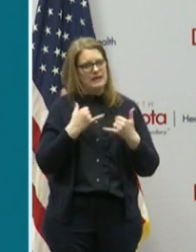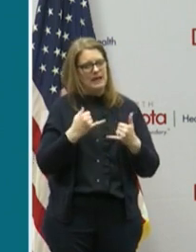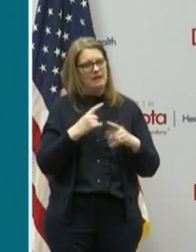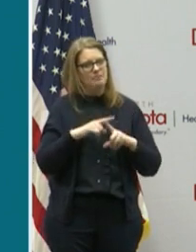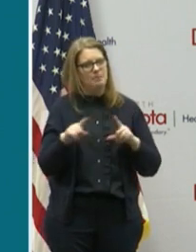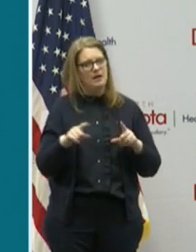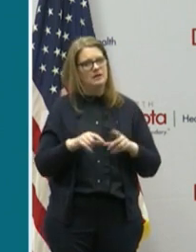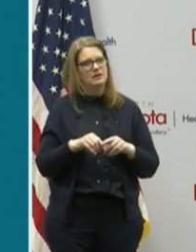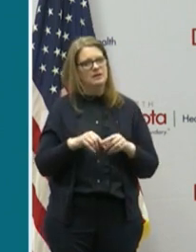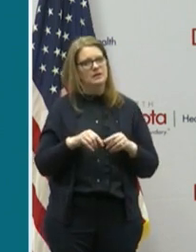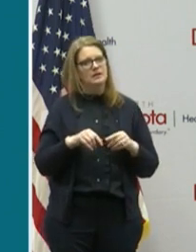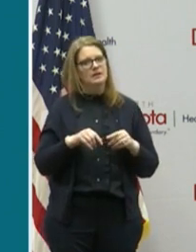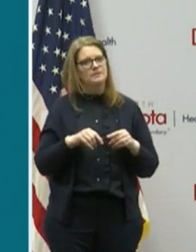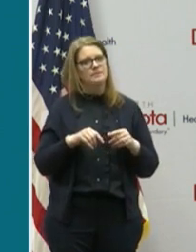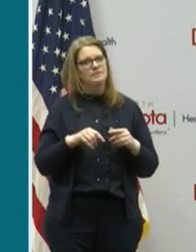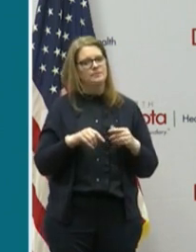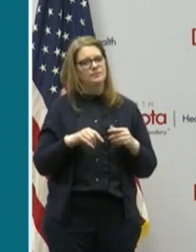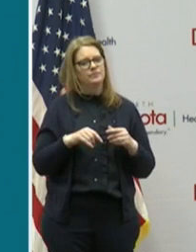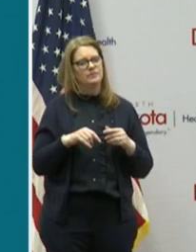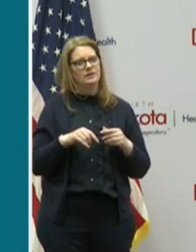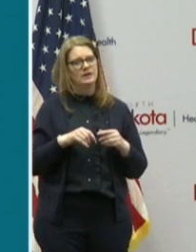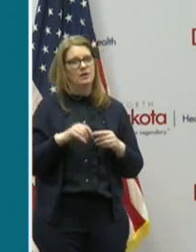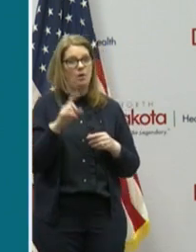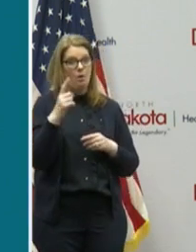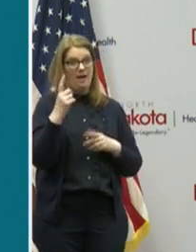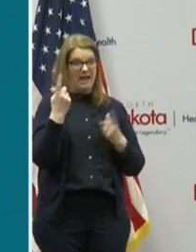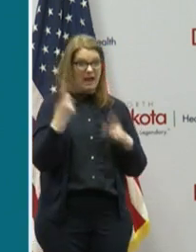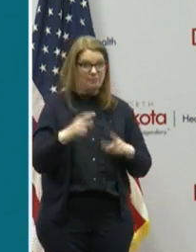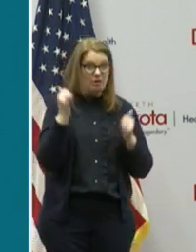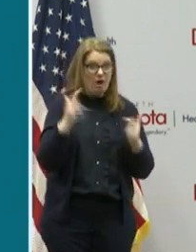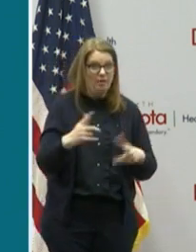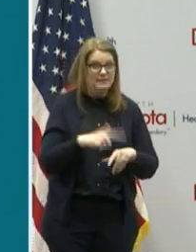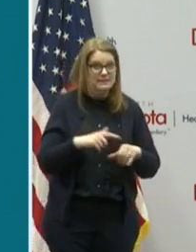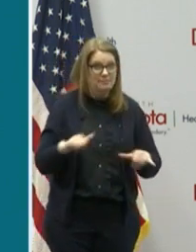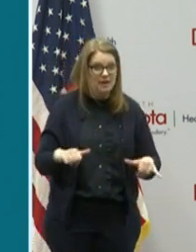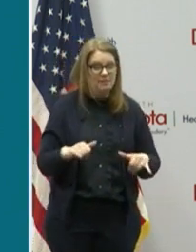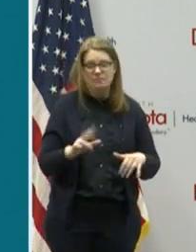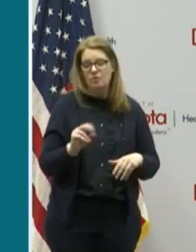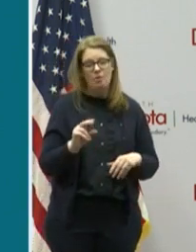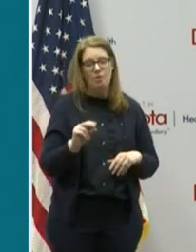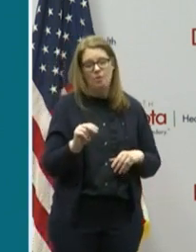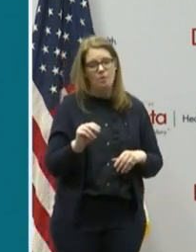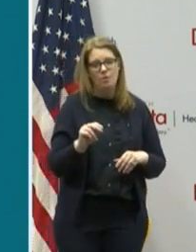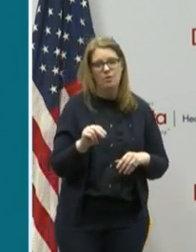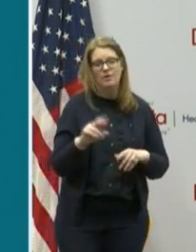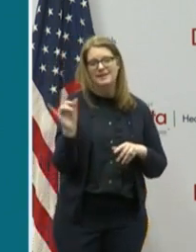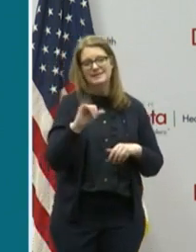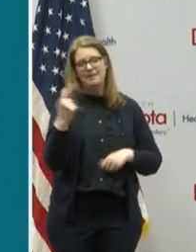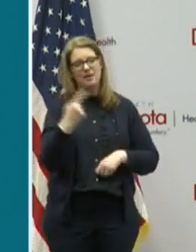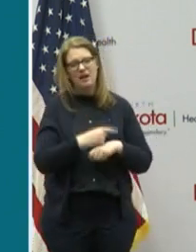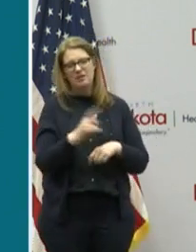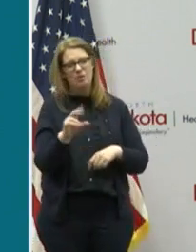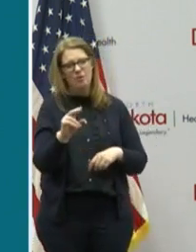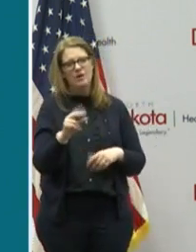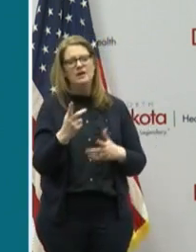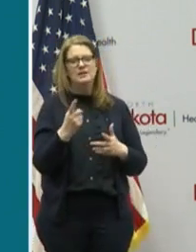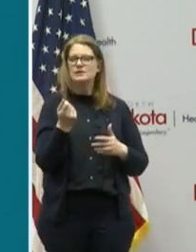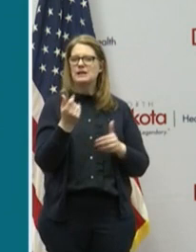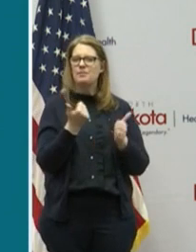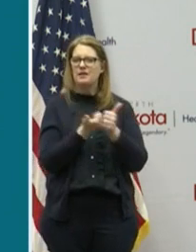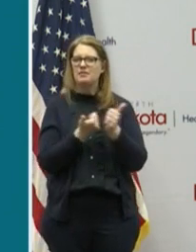but it would be inaccurate to call them a single day deaths because there was some reporting